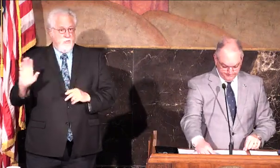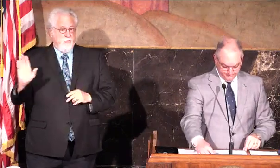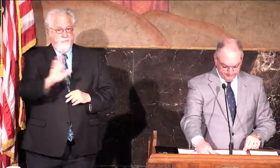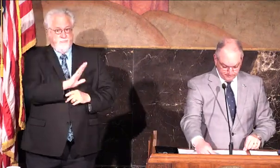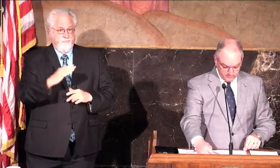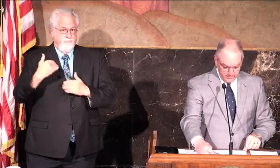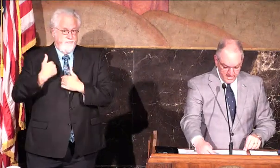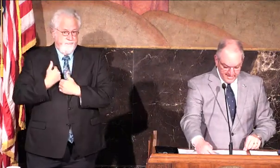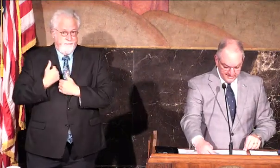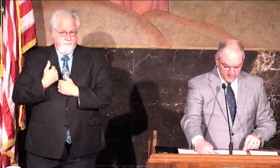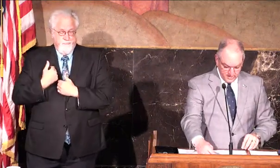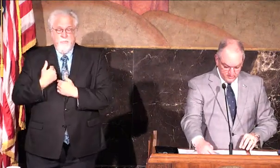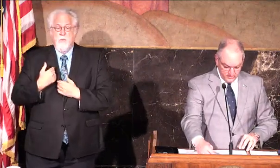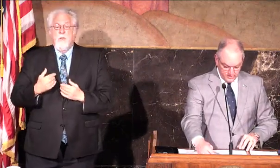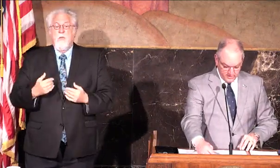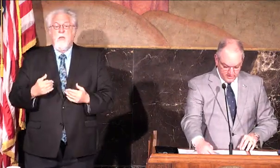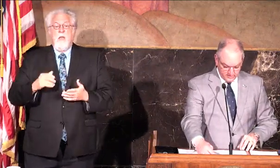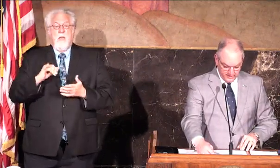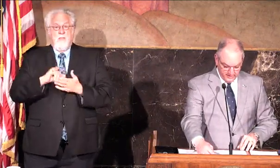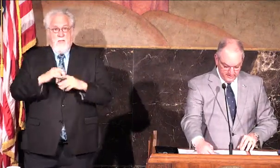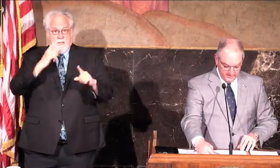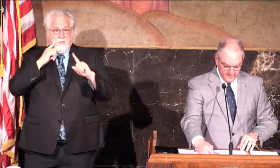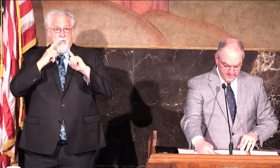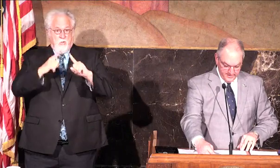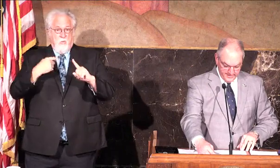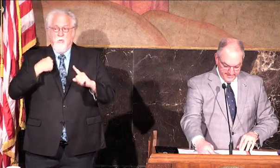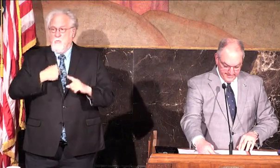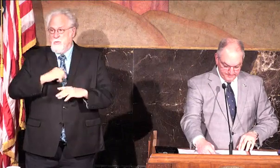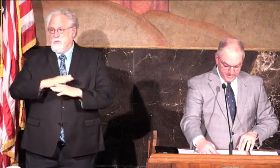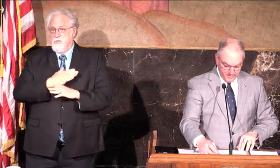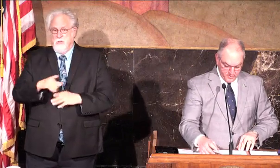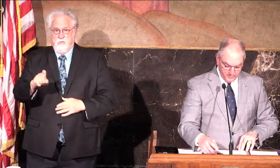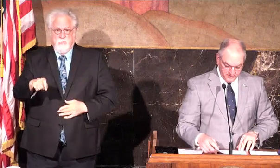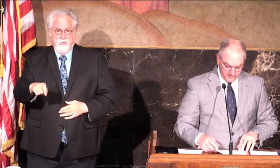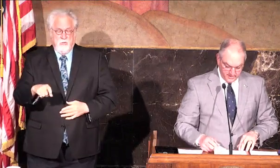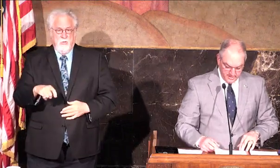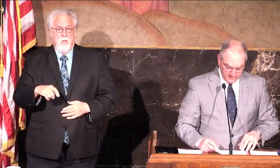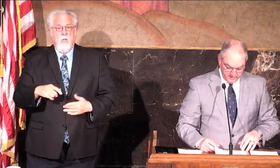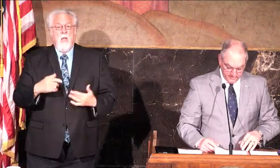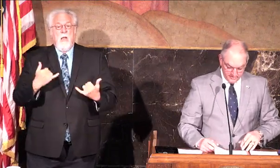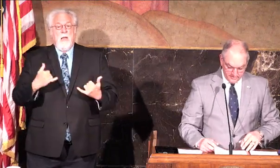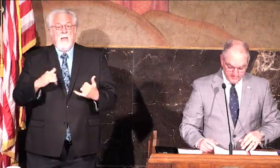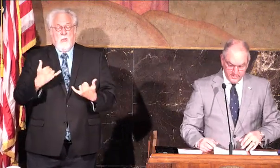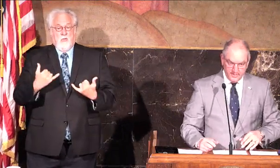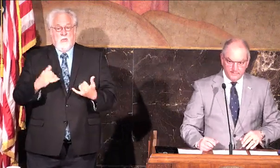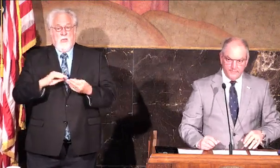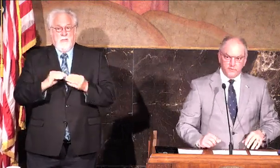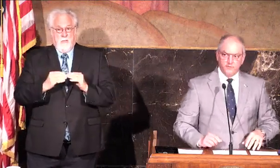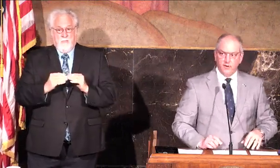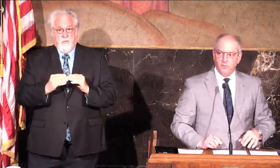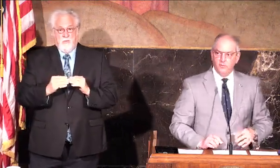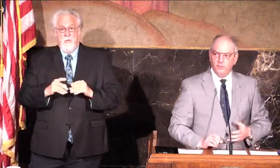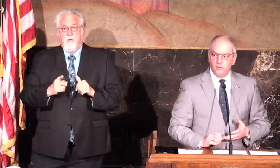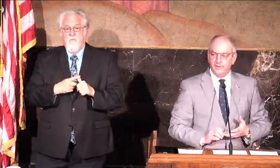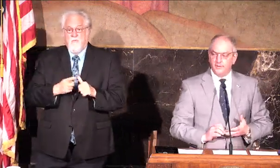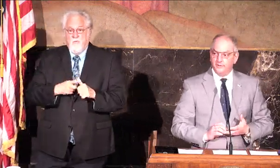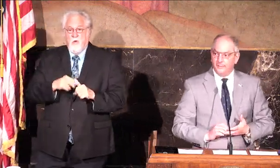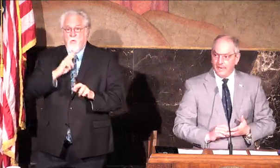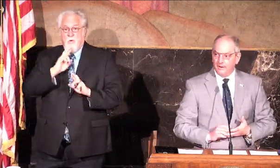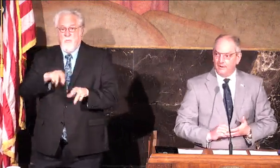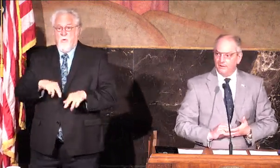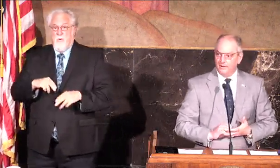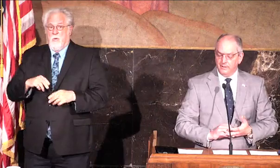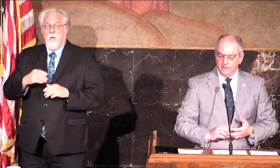part. And that's a goal that we should all share. And moving to today's numbers, first of all, I want to report that